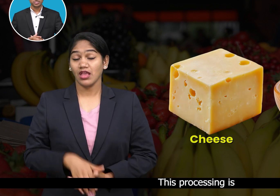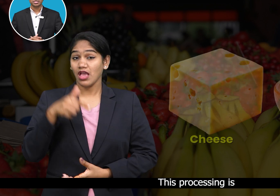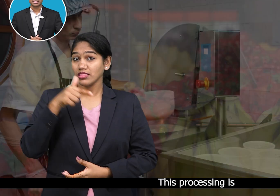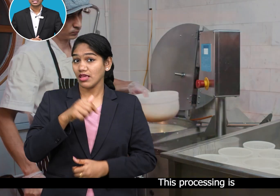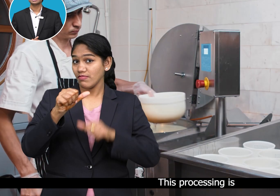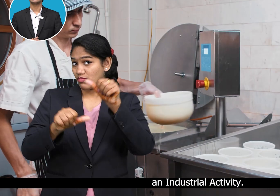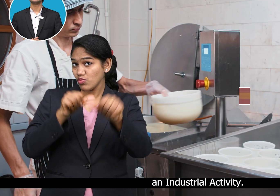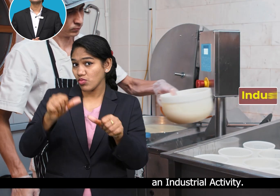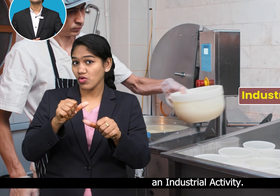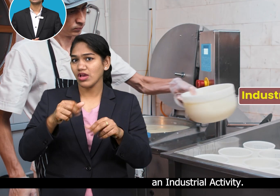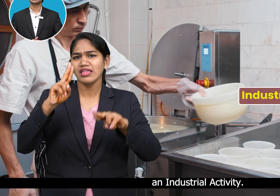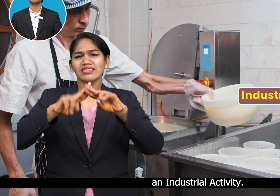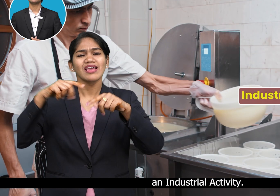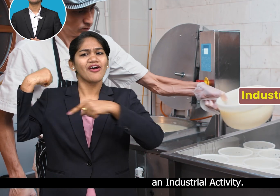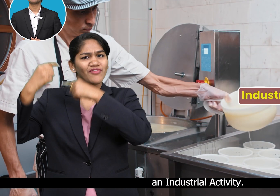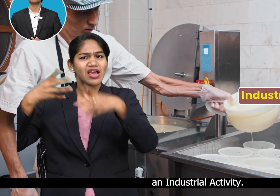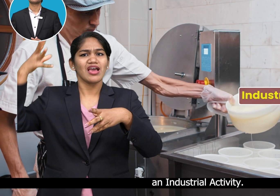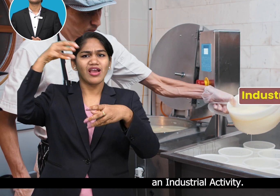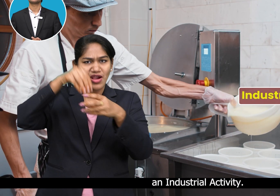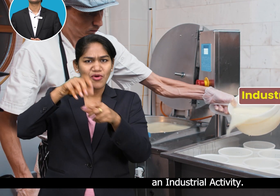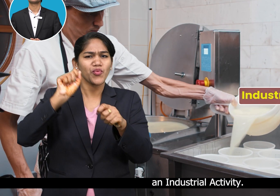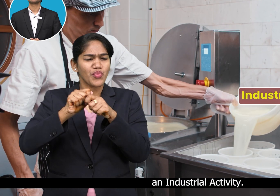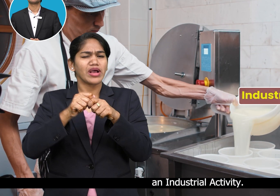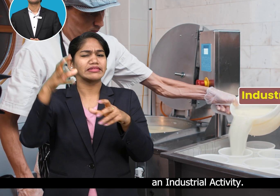This processing is an industrial activity.